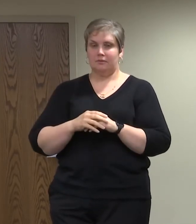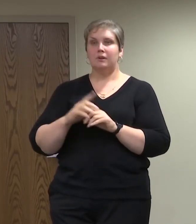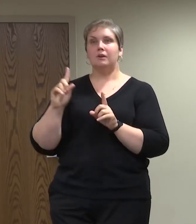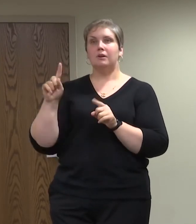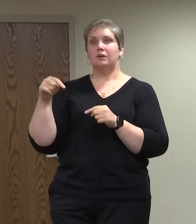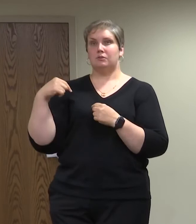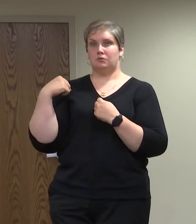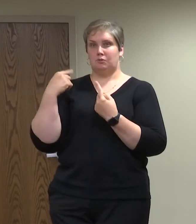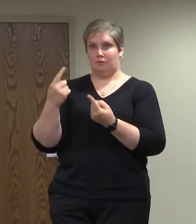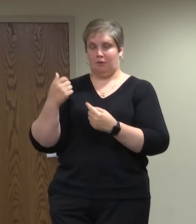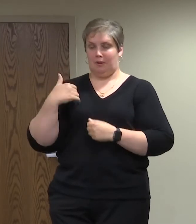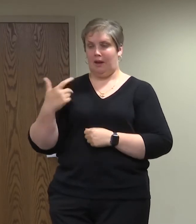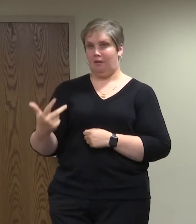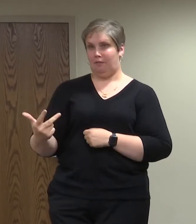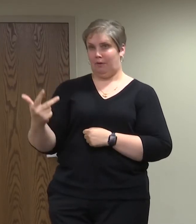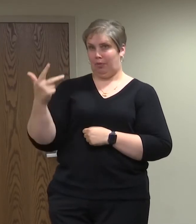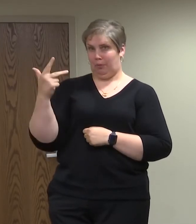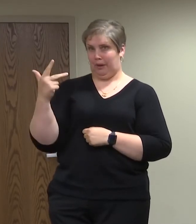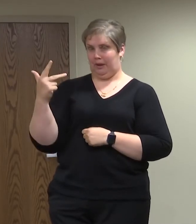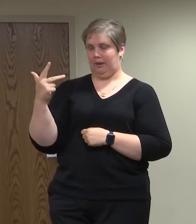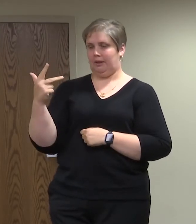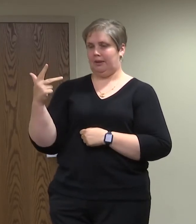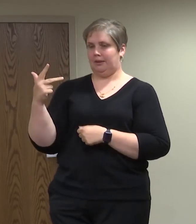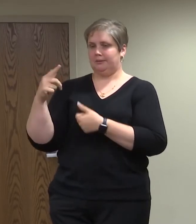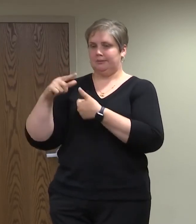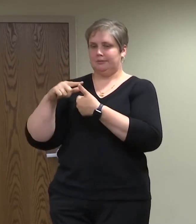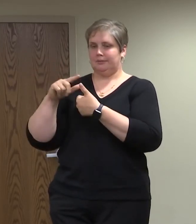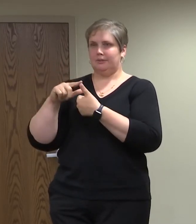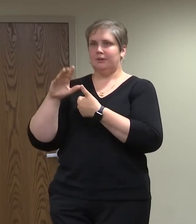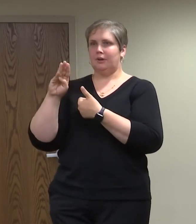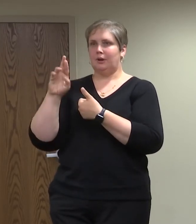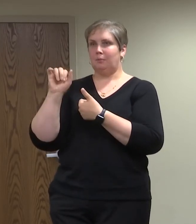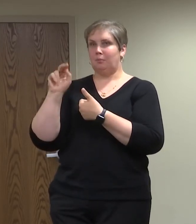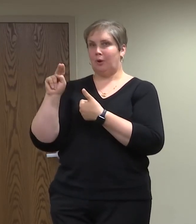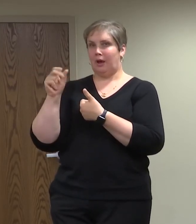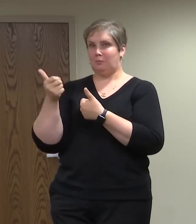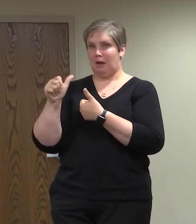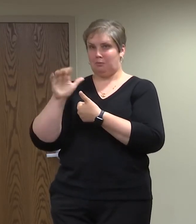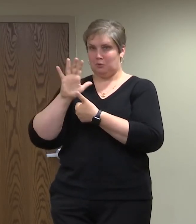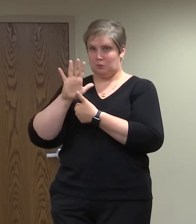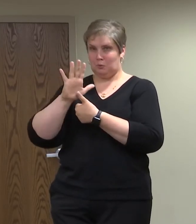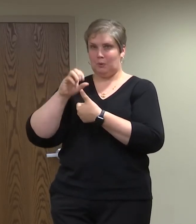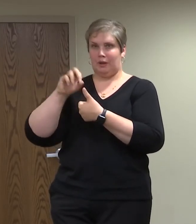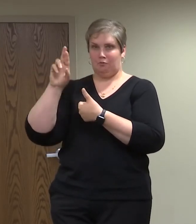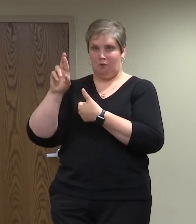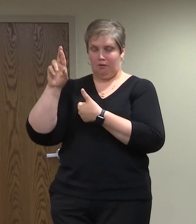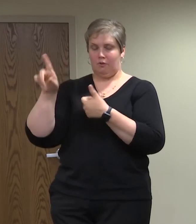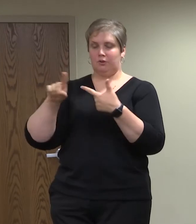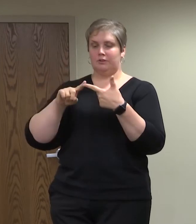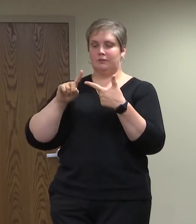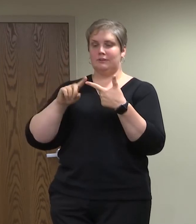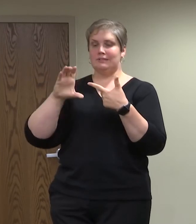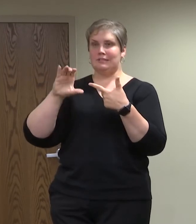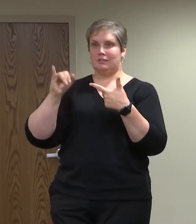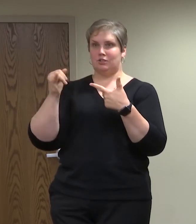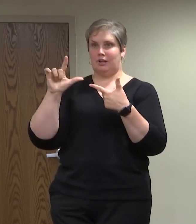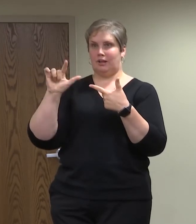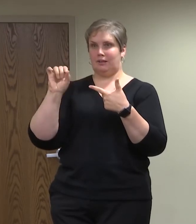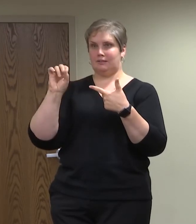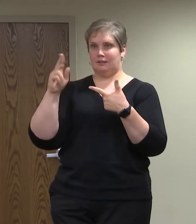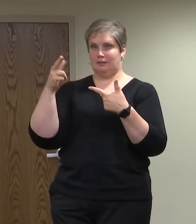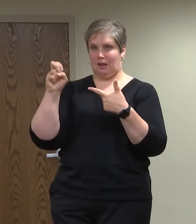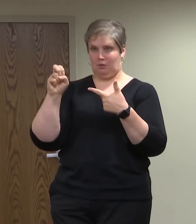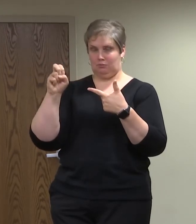issued a notice of noncompliance. Berean Baptist School in Rockford, Illinois, CJ's Lounge in